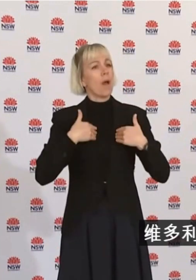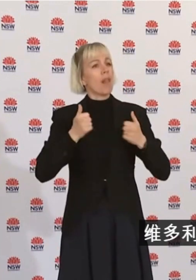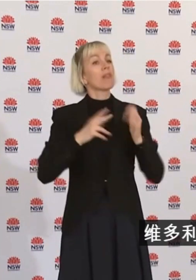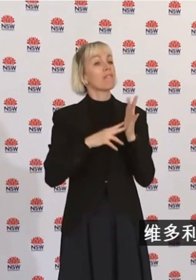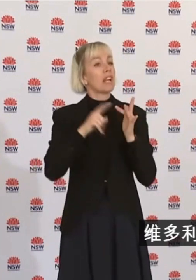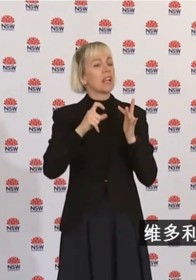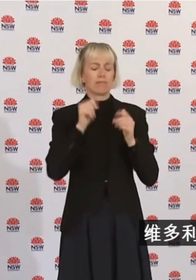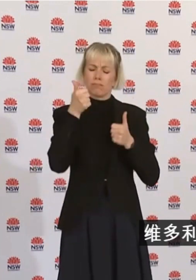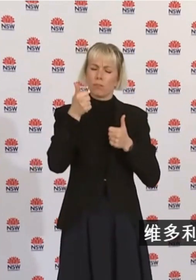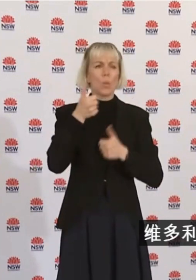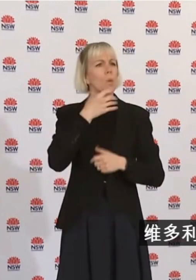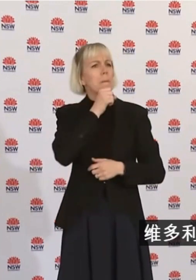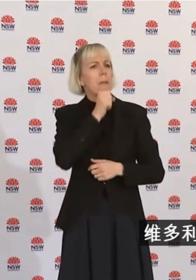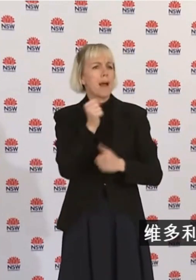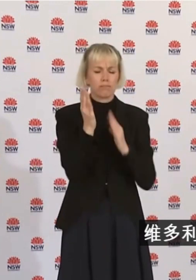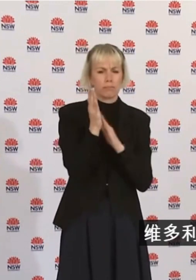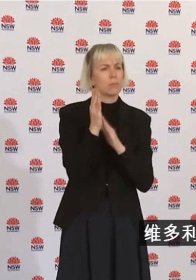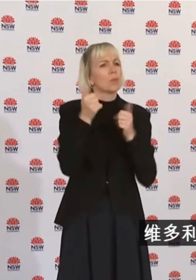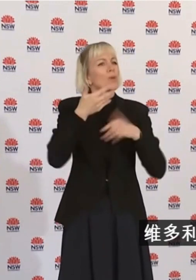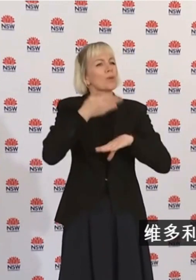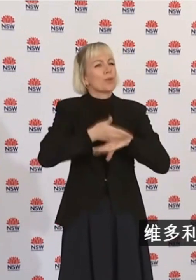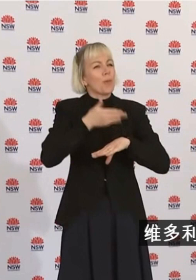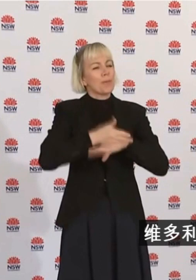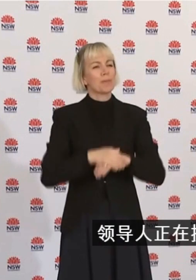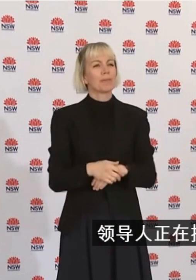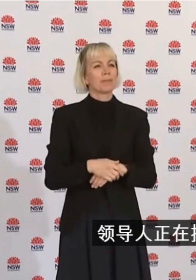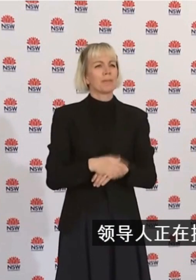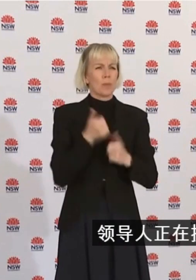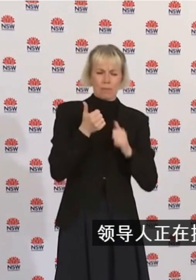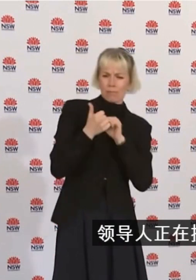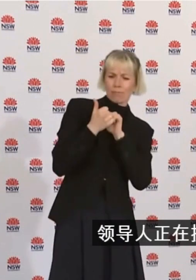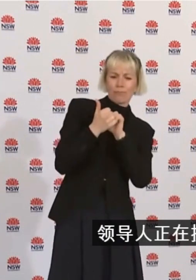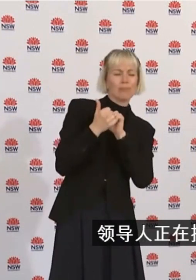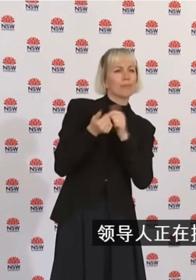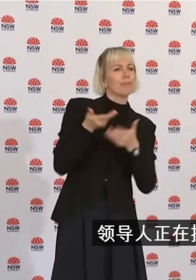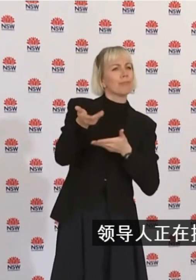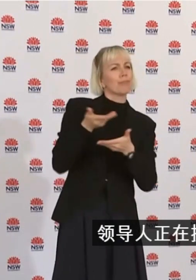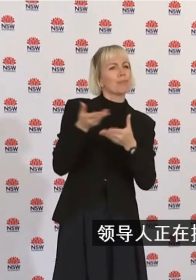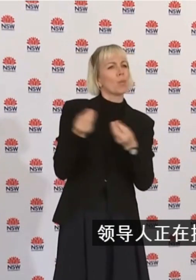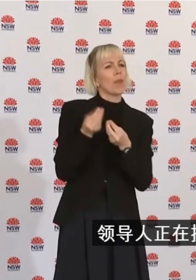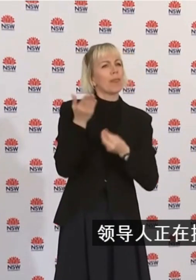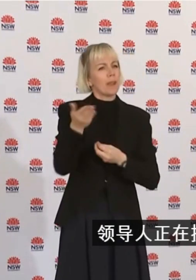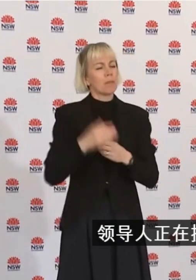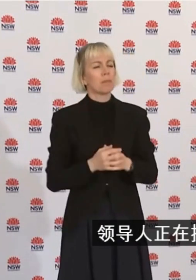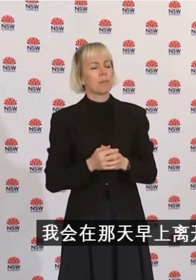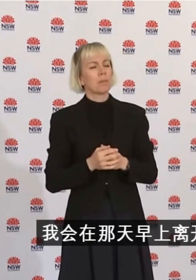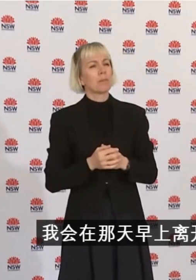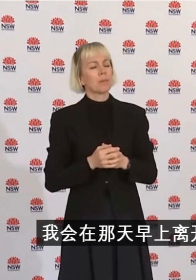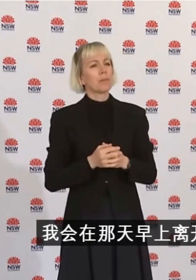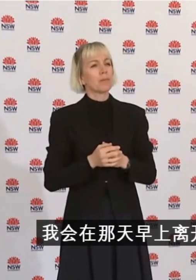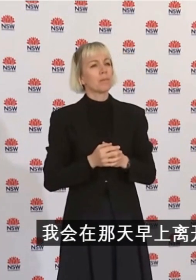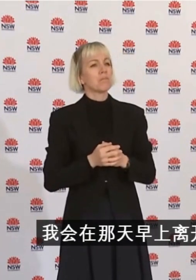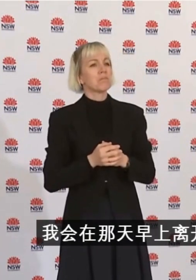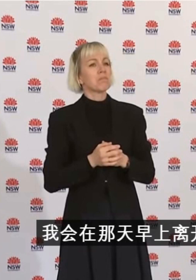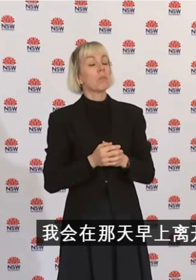Victoria. And I'm quite sure that that leaders are being given advice by their health ministers, and I'll